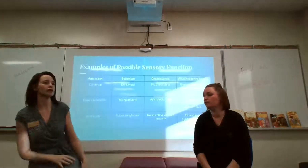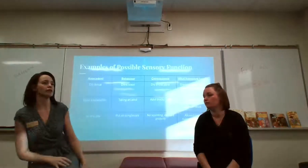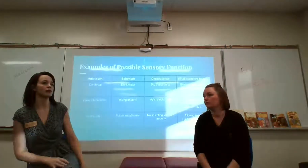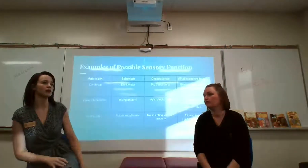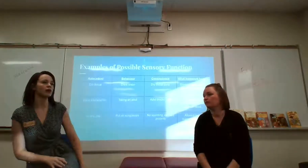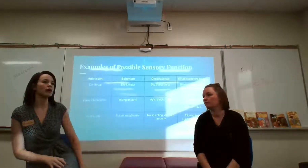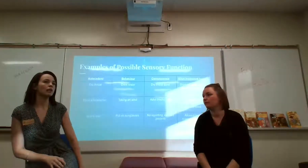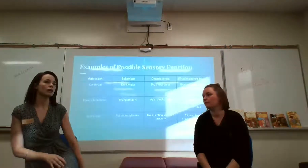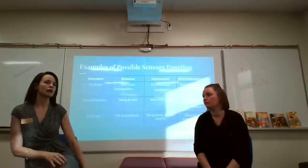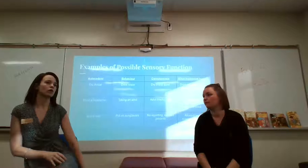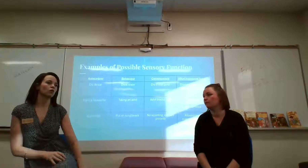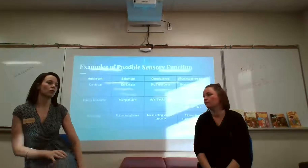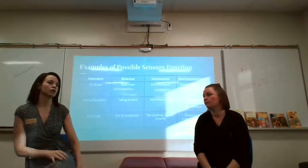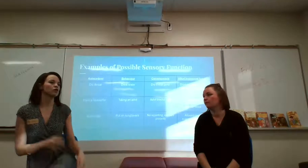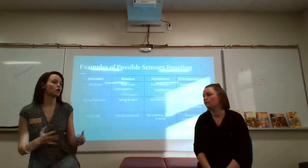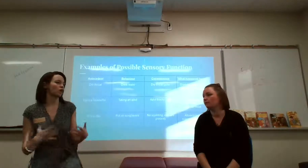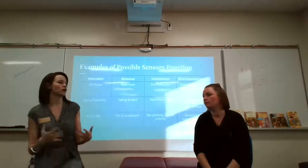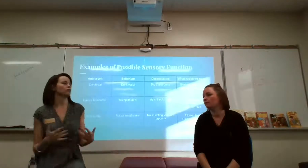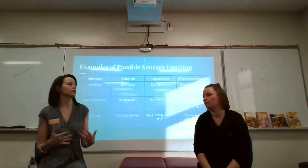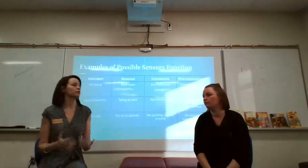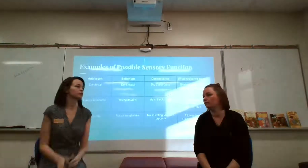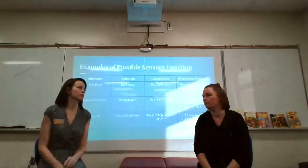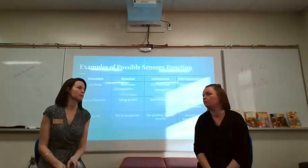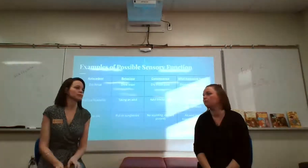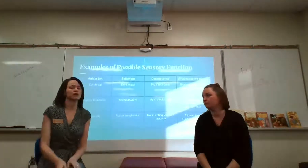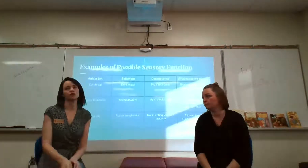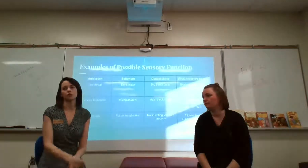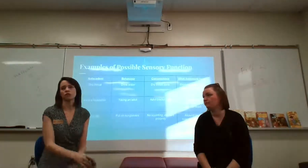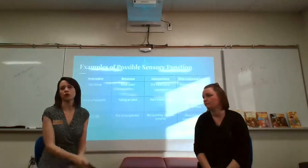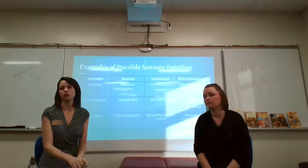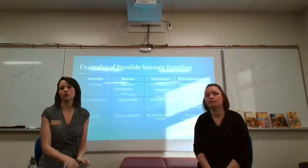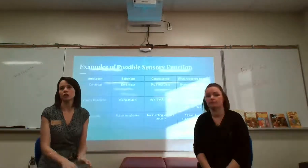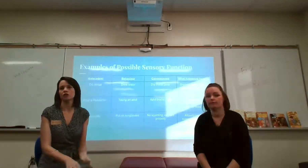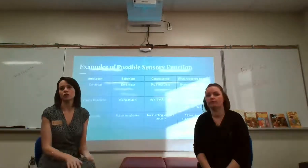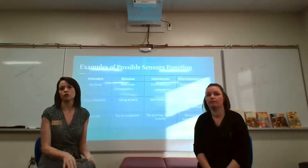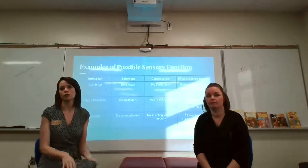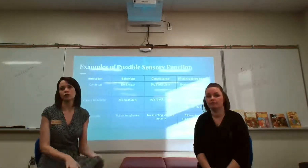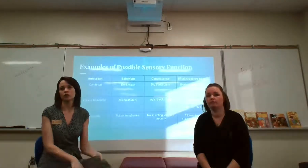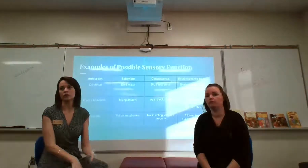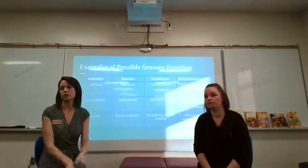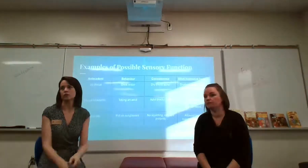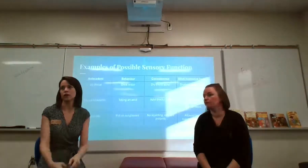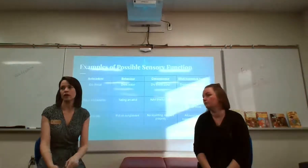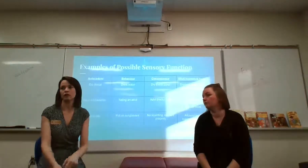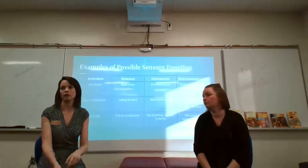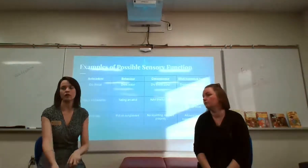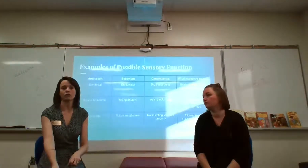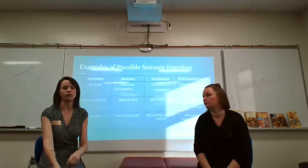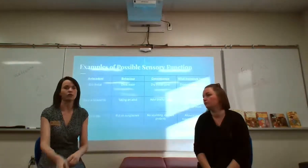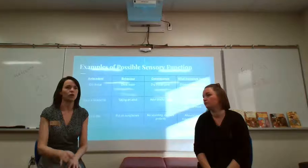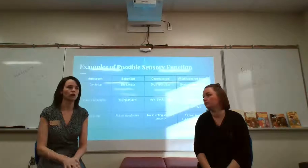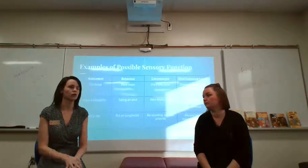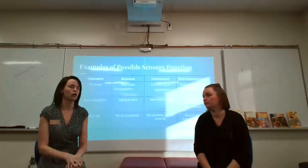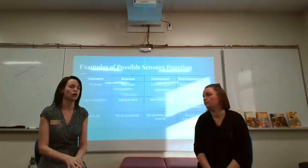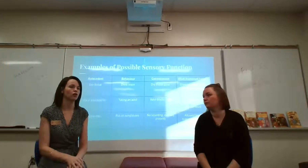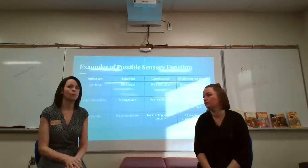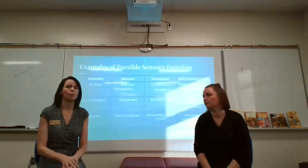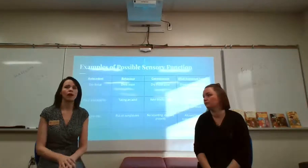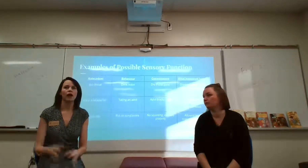stuff. So we don't want you to assume something's a sensory function. If you are dealing with a sensory behavior, then you definitely want to involve